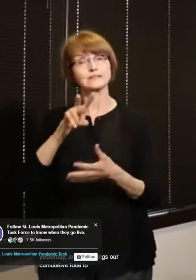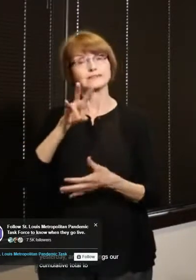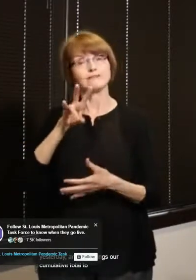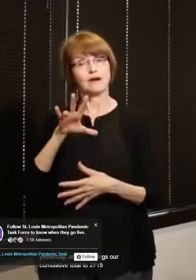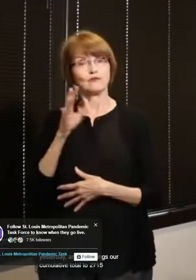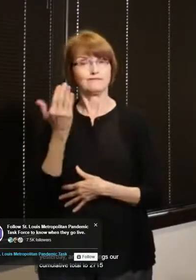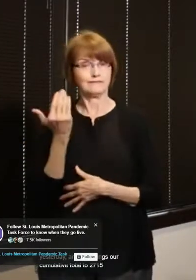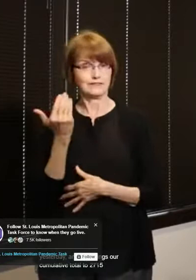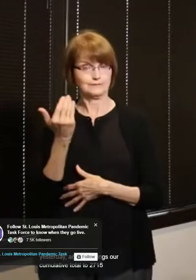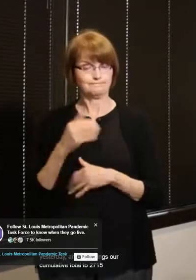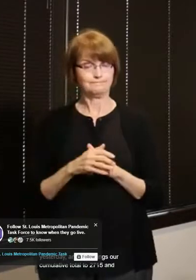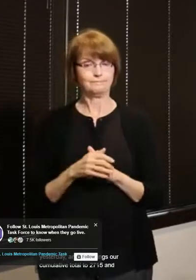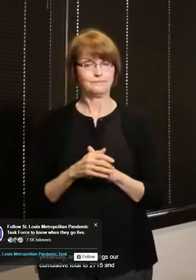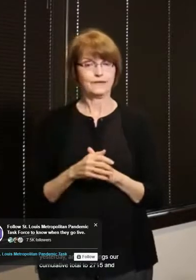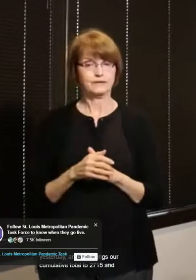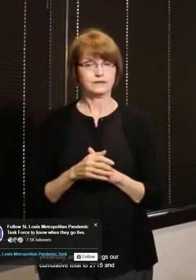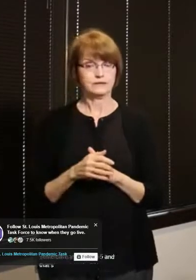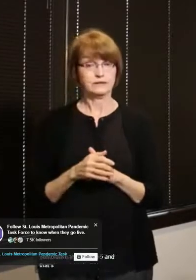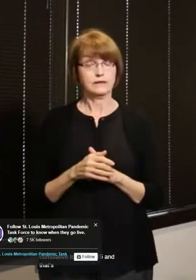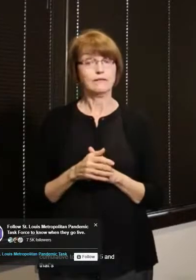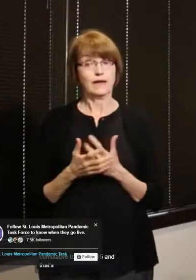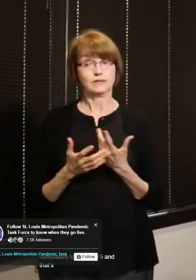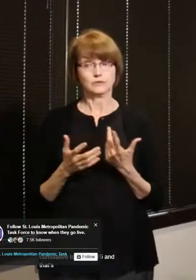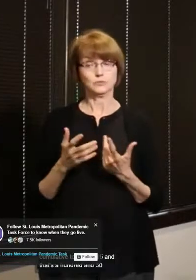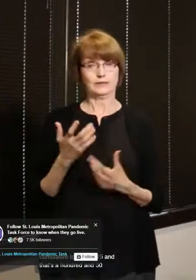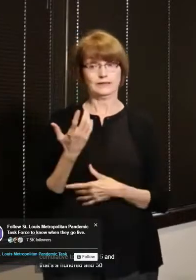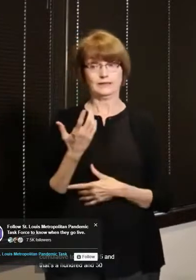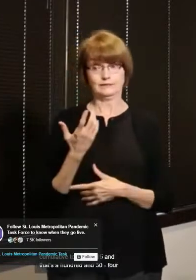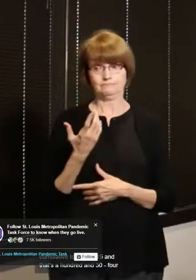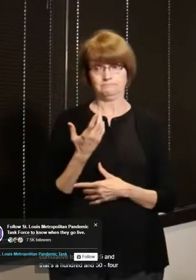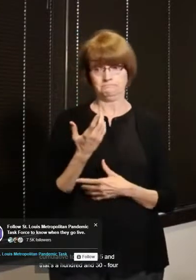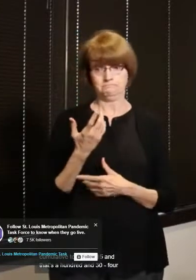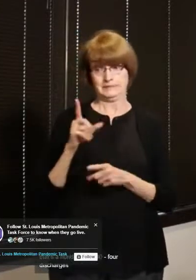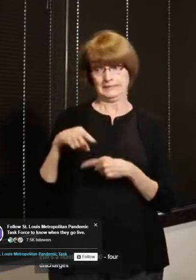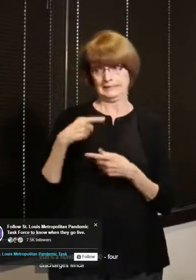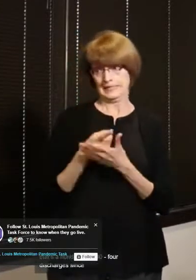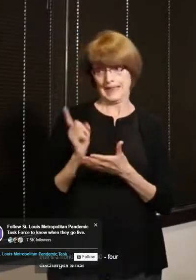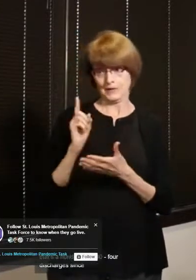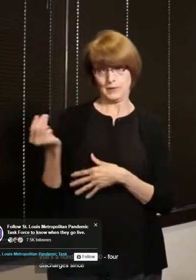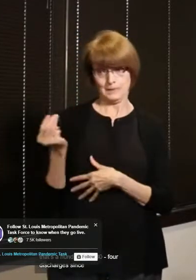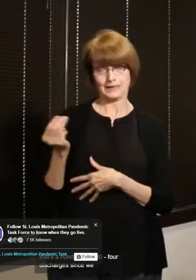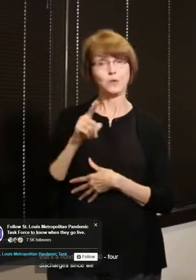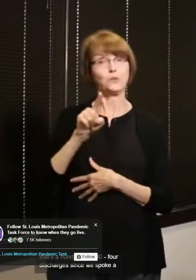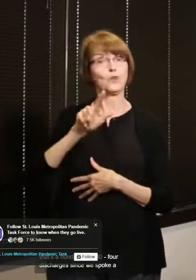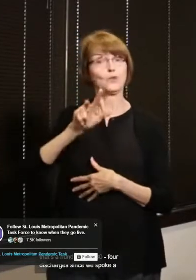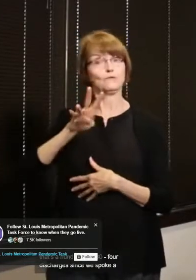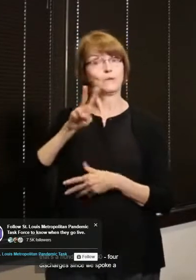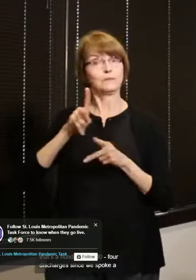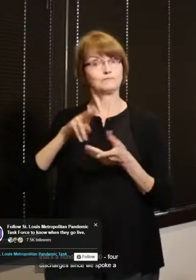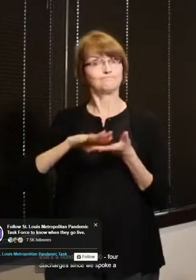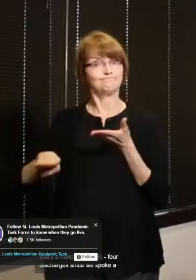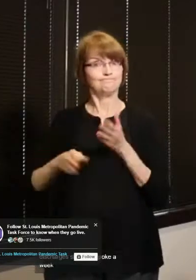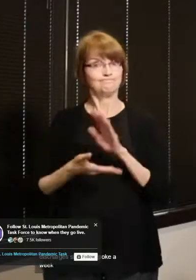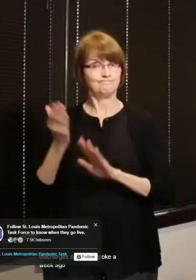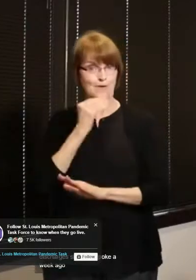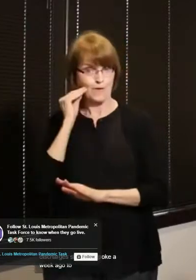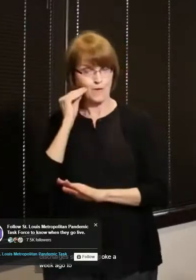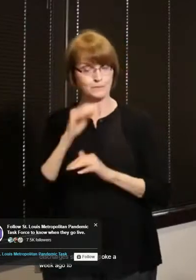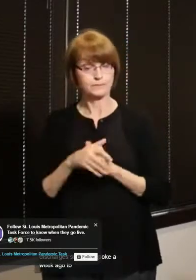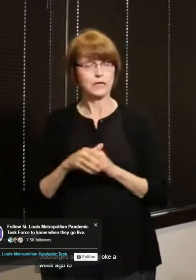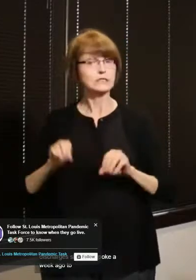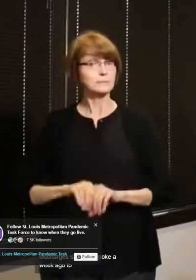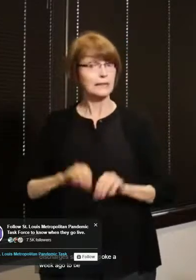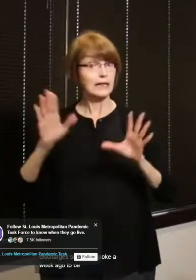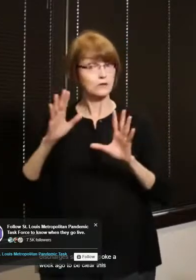2,715. And that's 134 discharges since we spoke a week ago. To be clear,